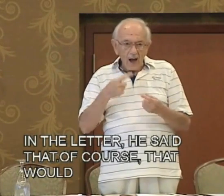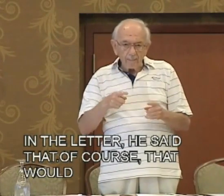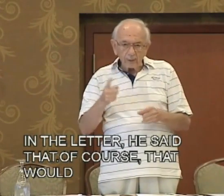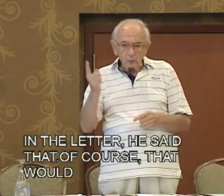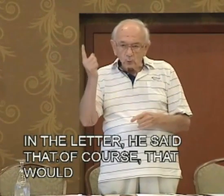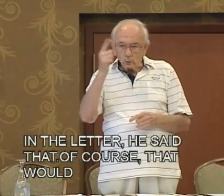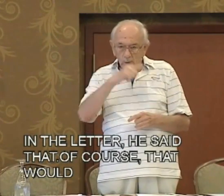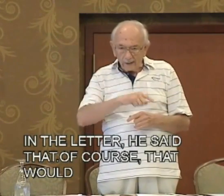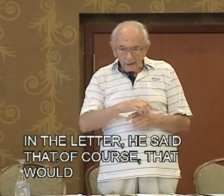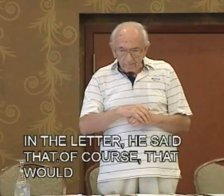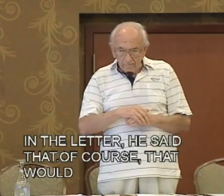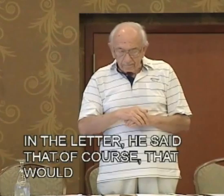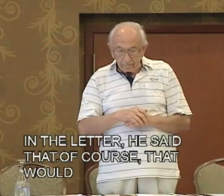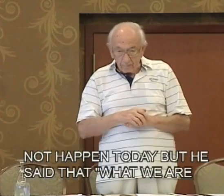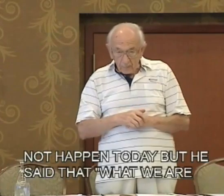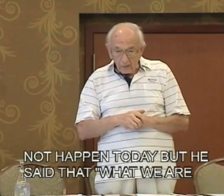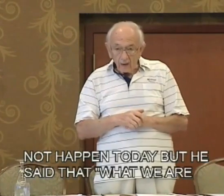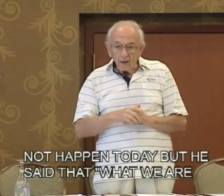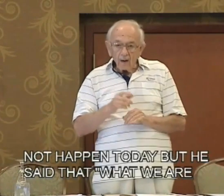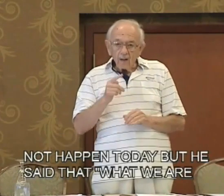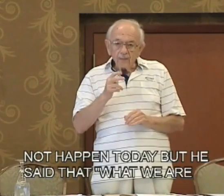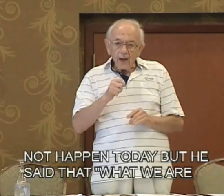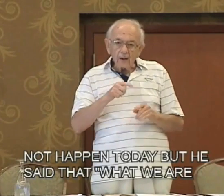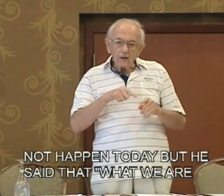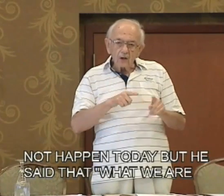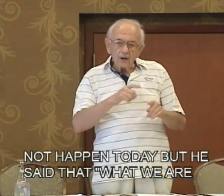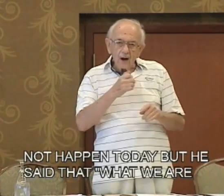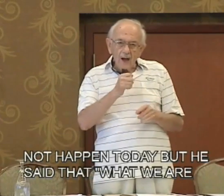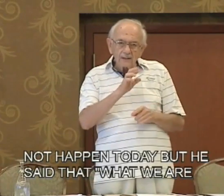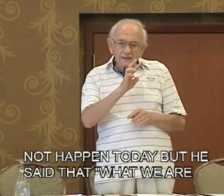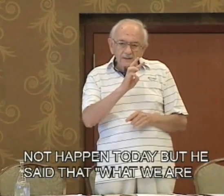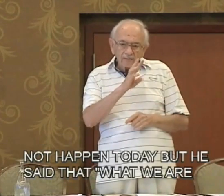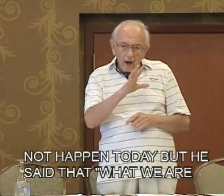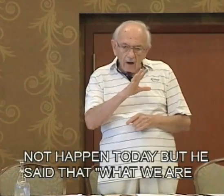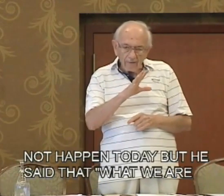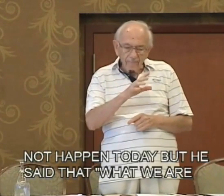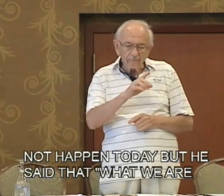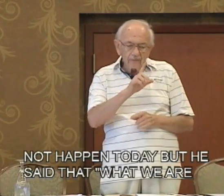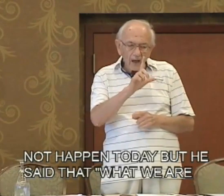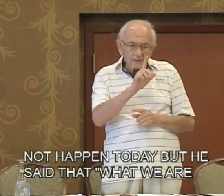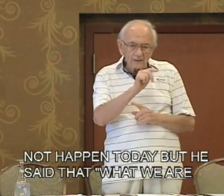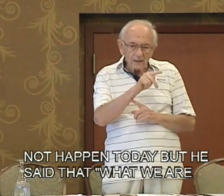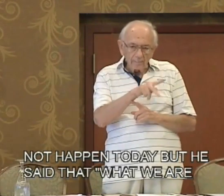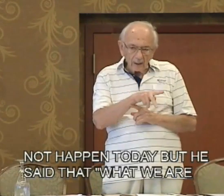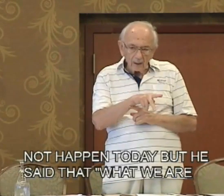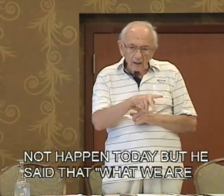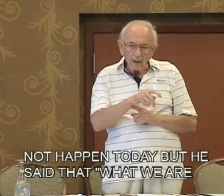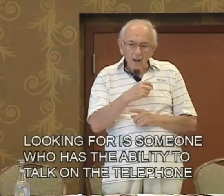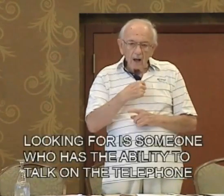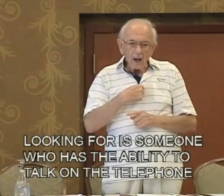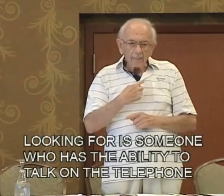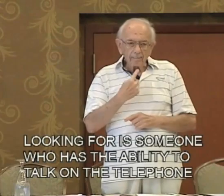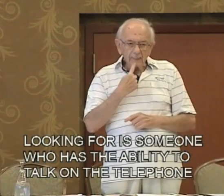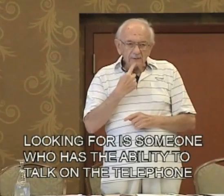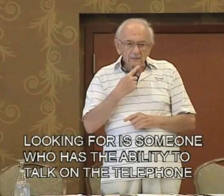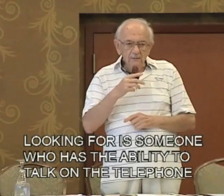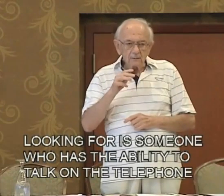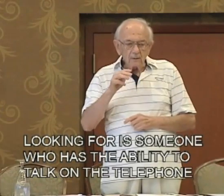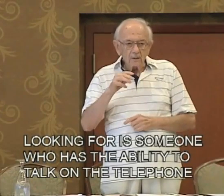talk on the telephone so they can communicate with parents of the students that was in 1965 and the leadership training